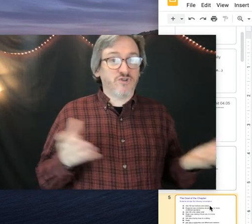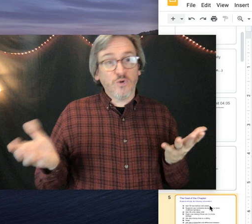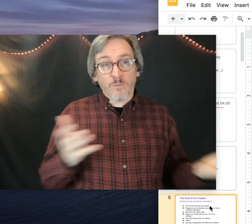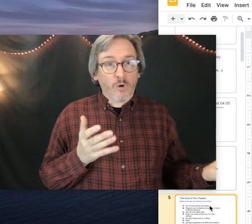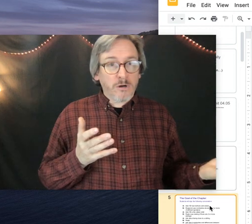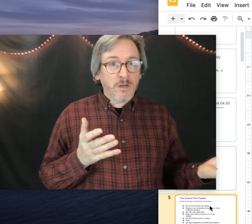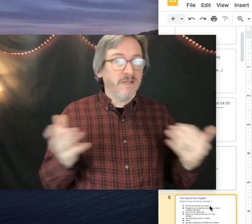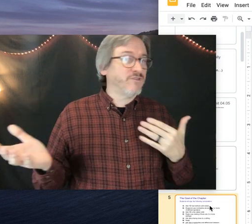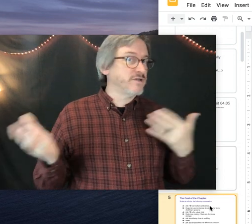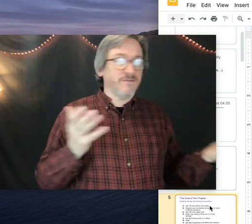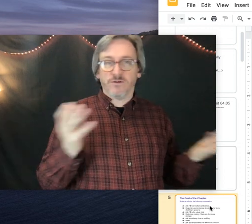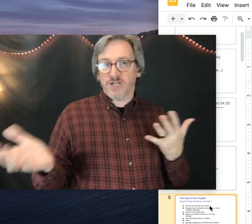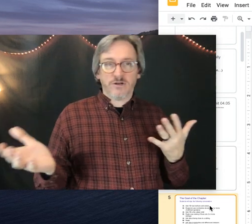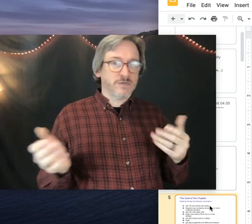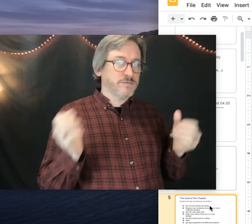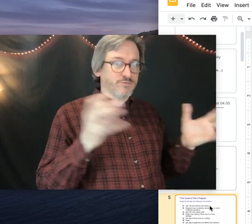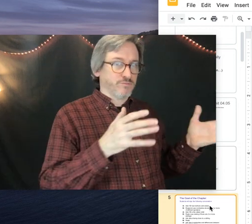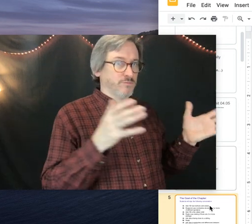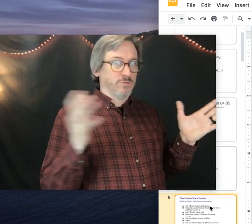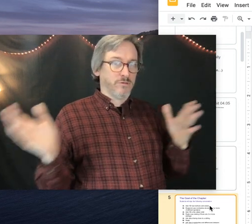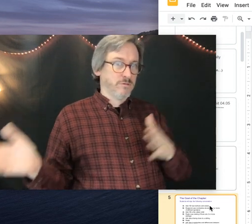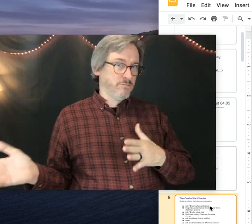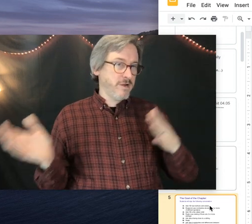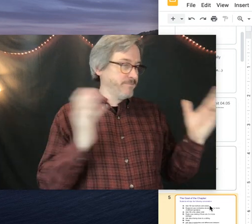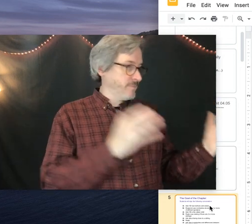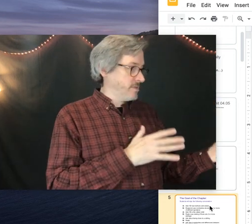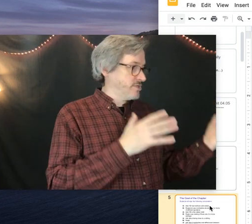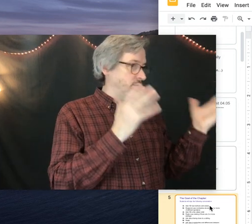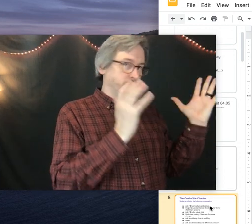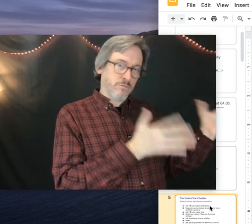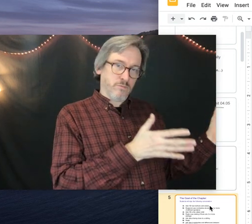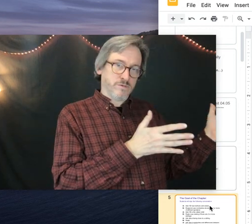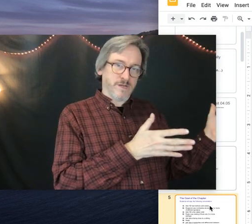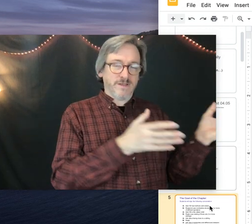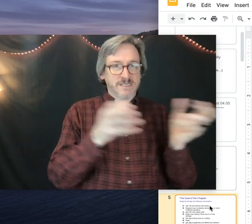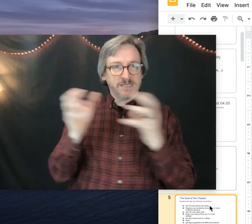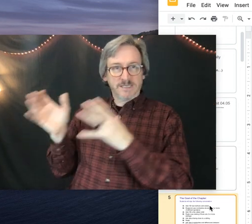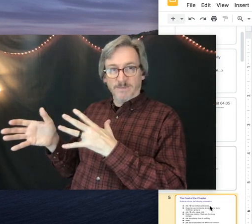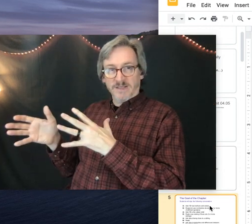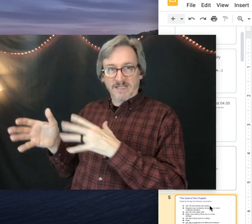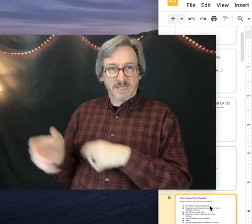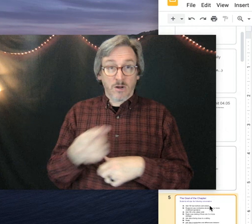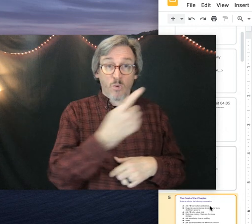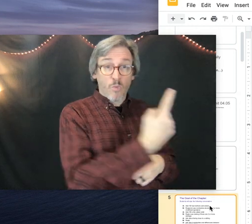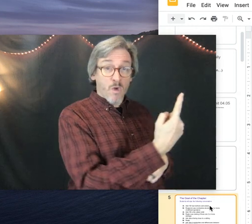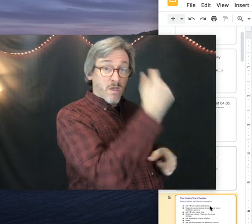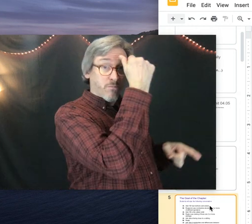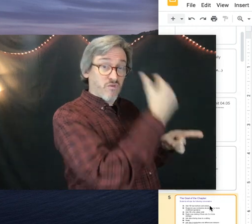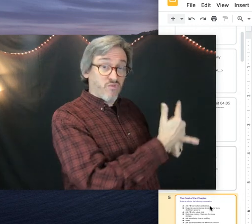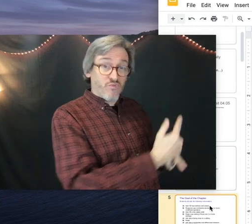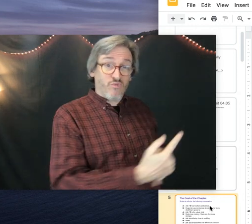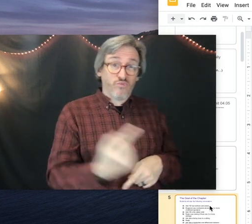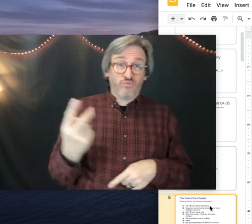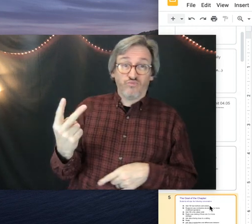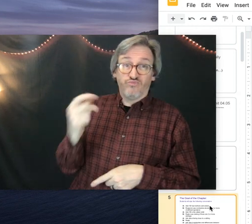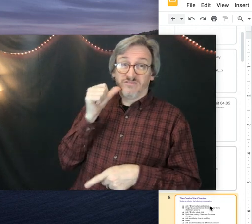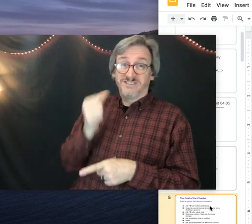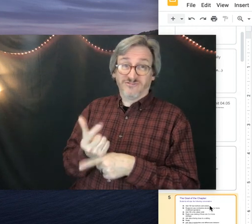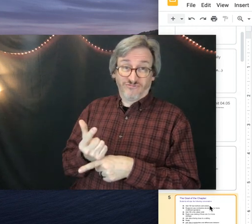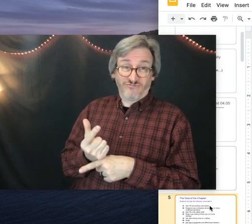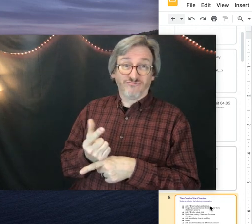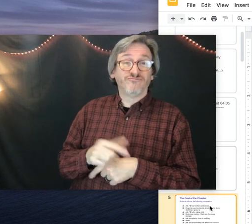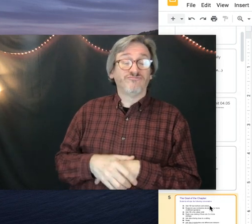If you have two or more, if they're different genders, right? So some on this side, some on that side.